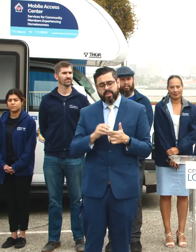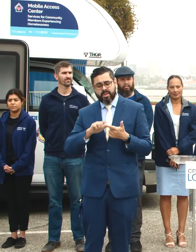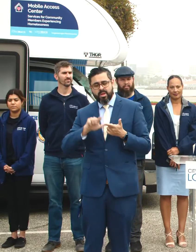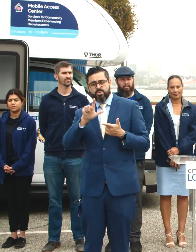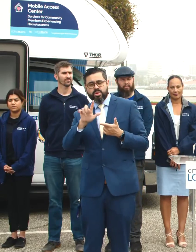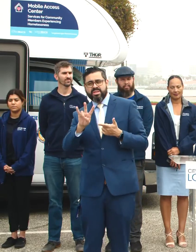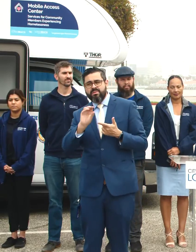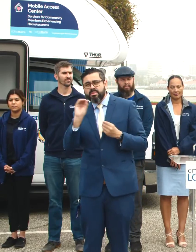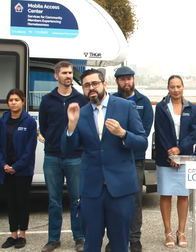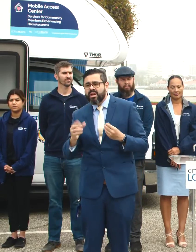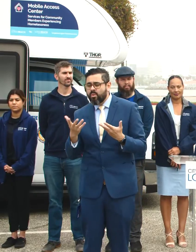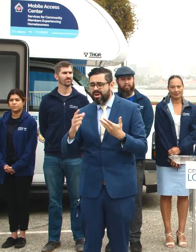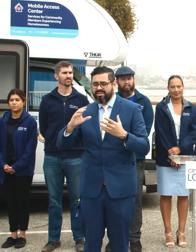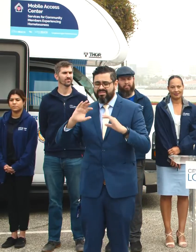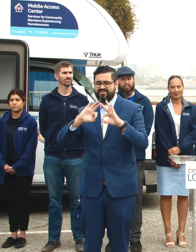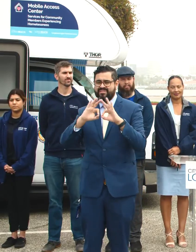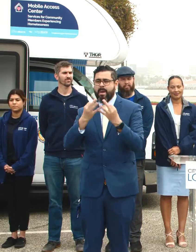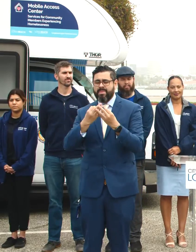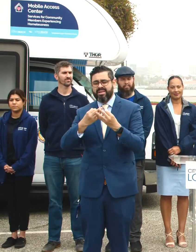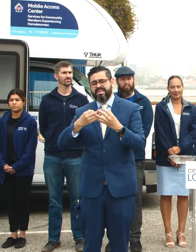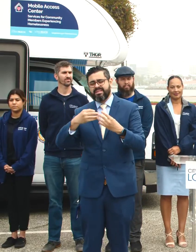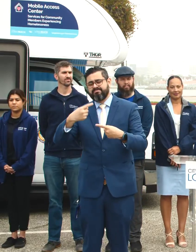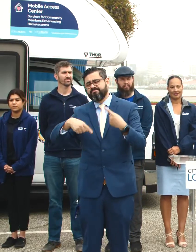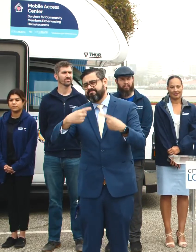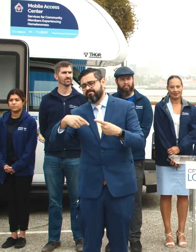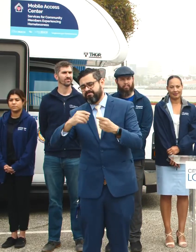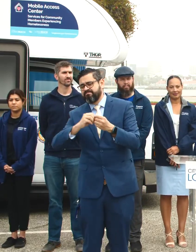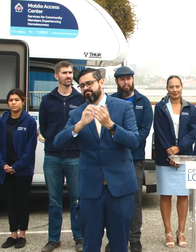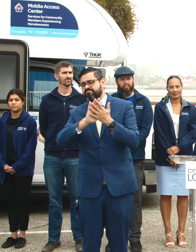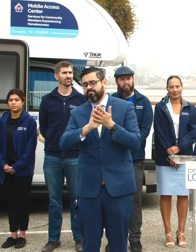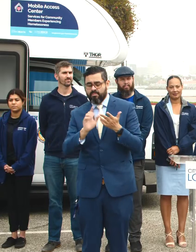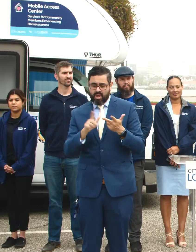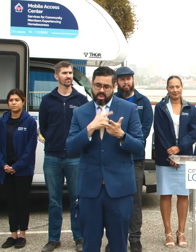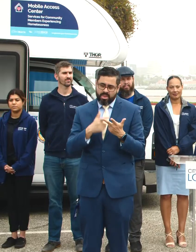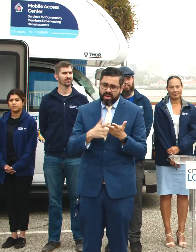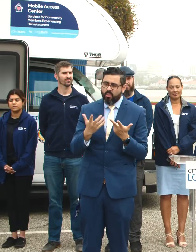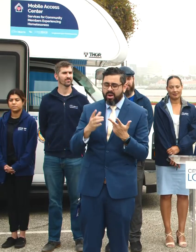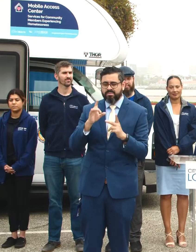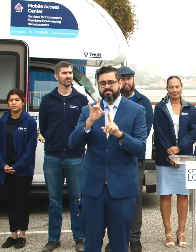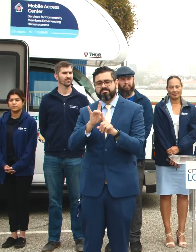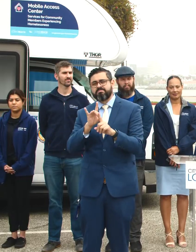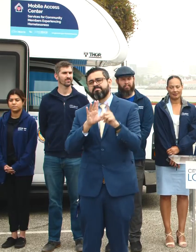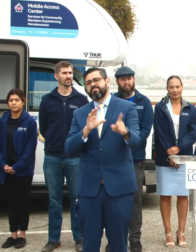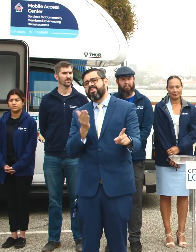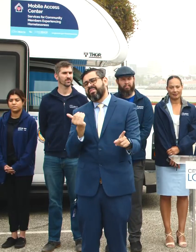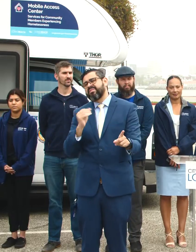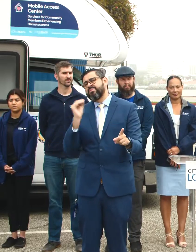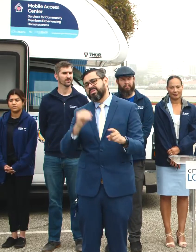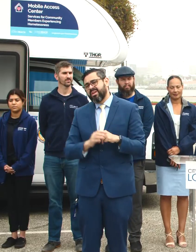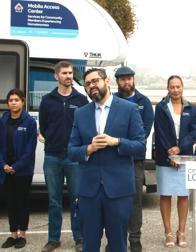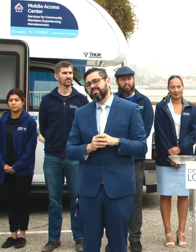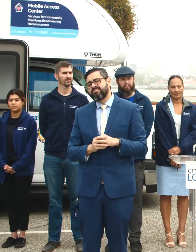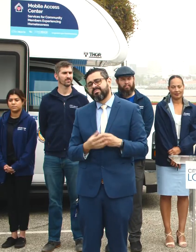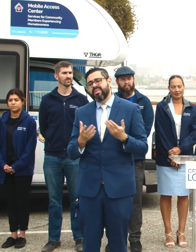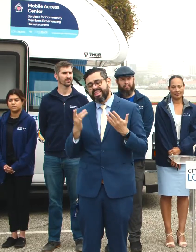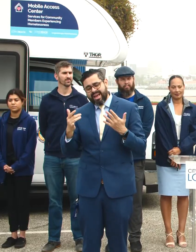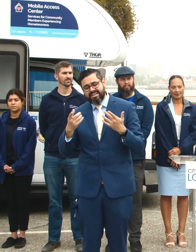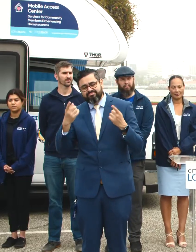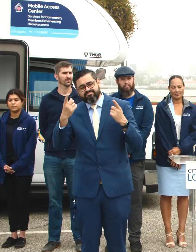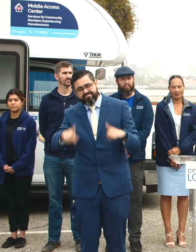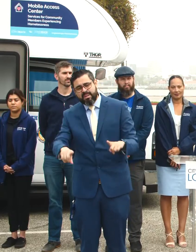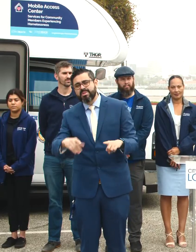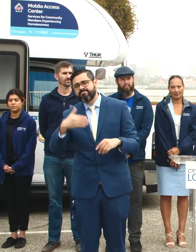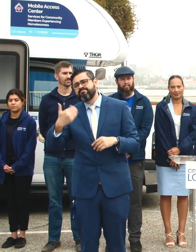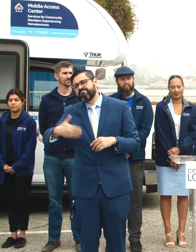said it was due to family disruption. And 16% said it was due to eviction. Those things are ongoing, and we need to be paying attention